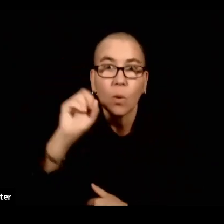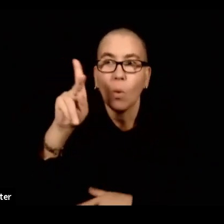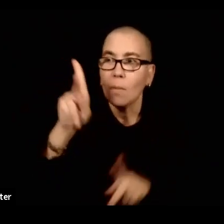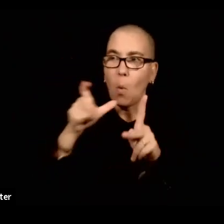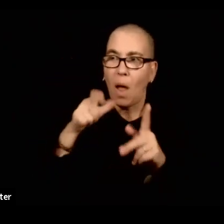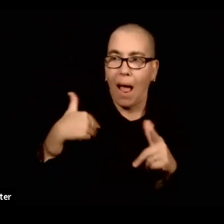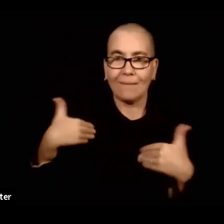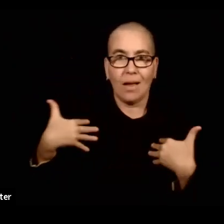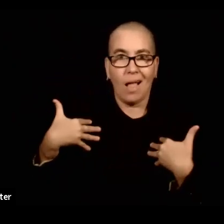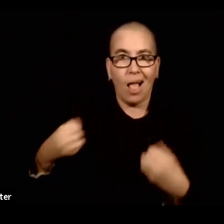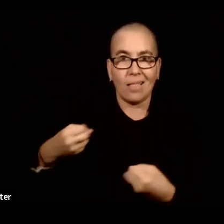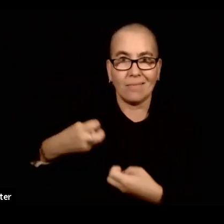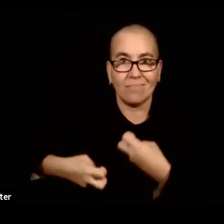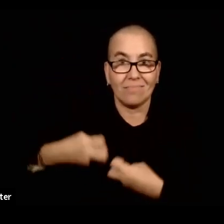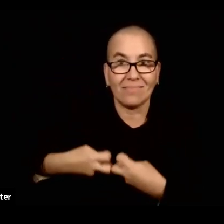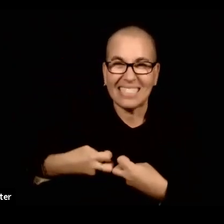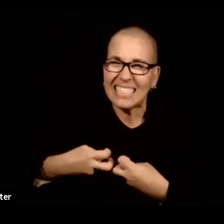from all over the country.